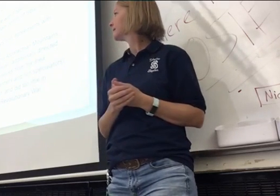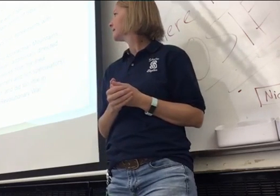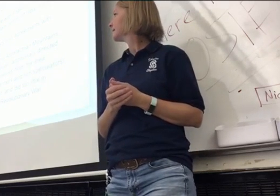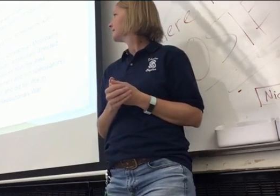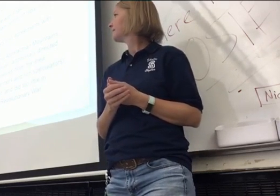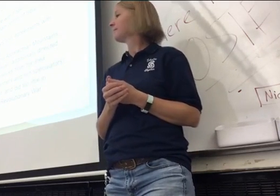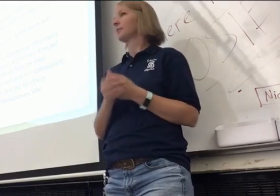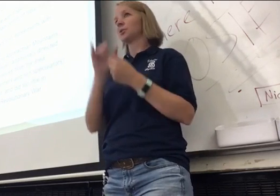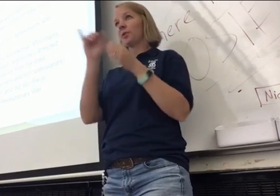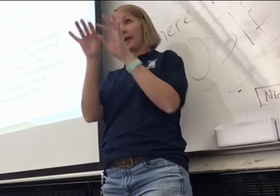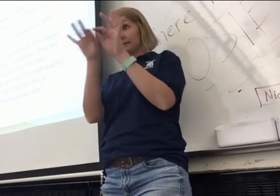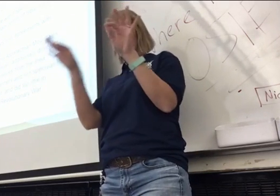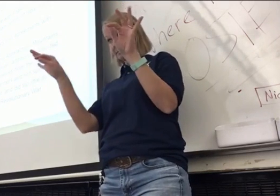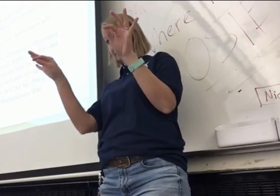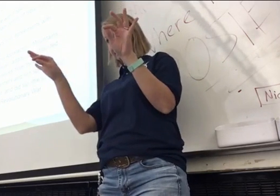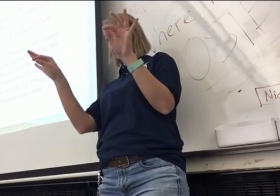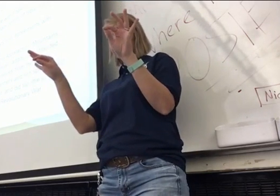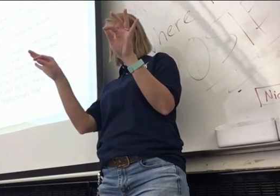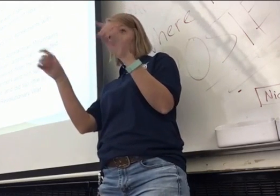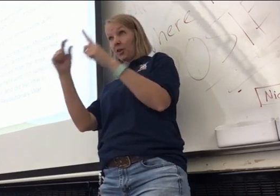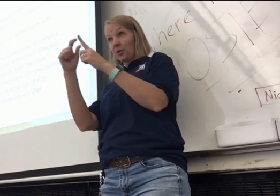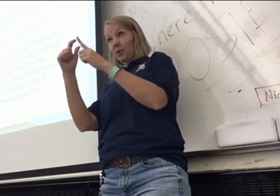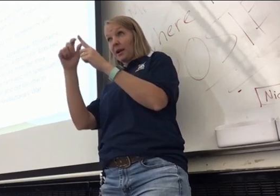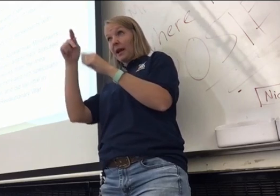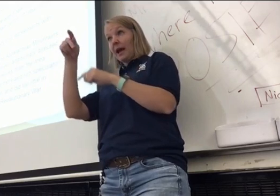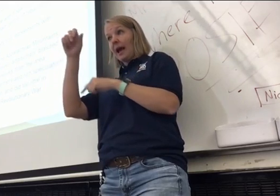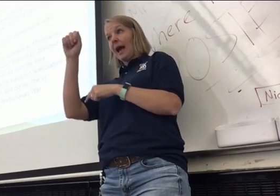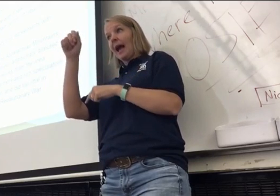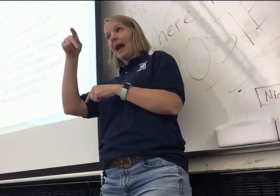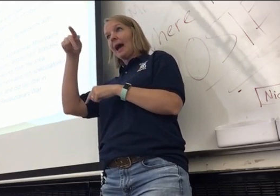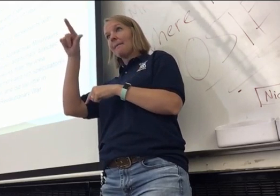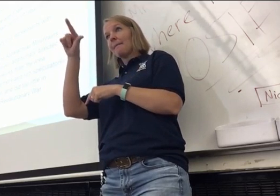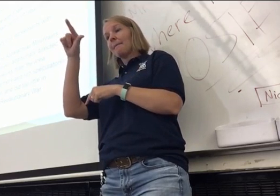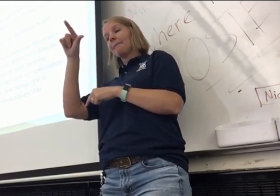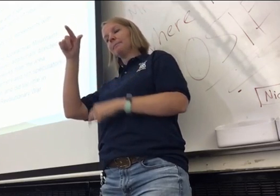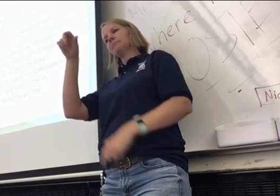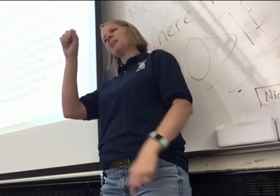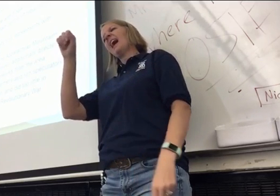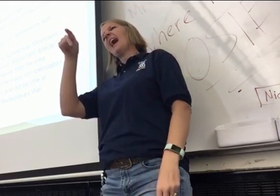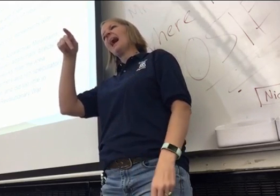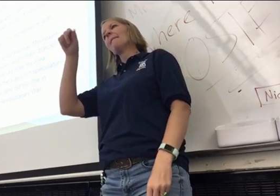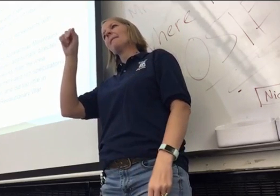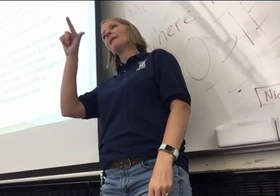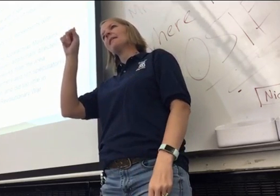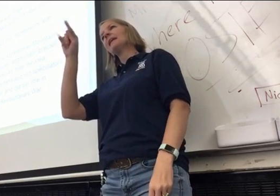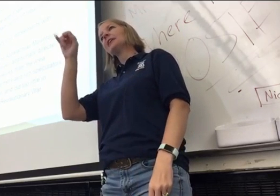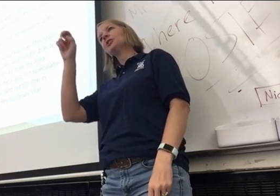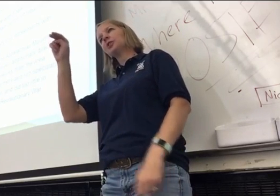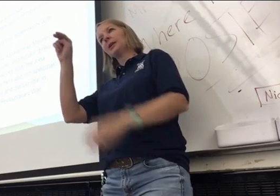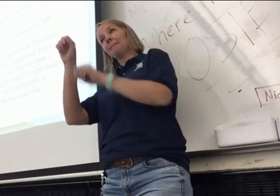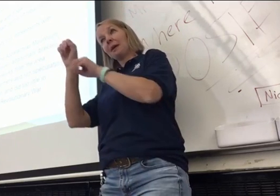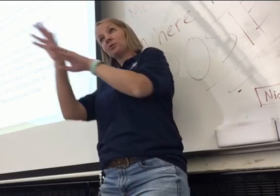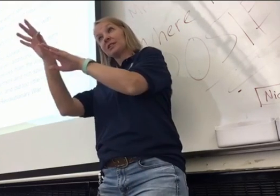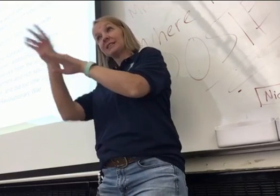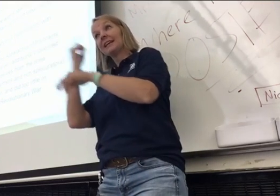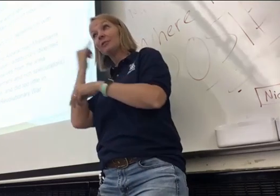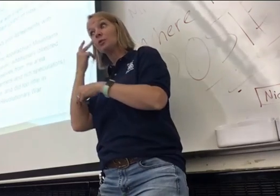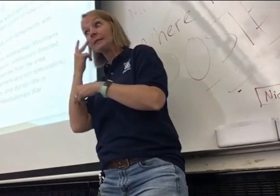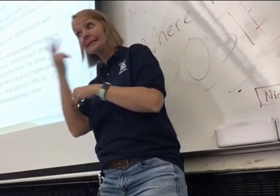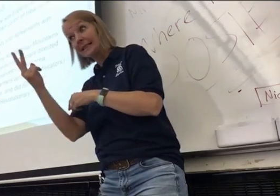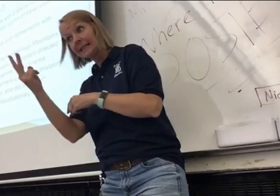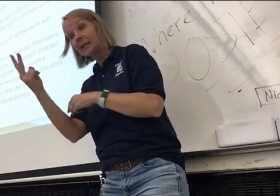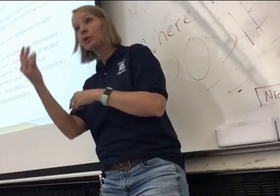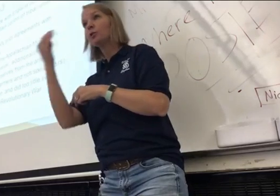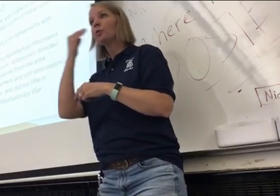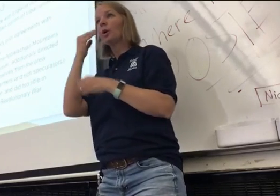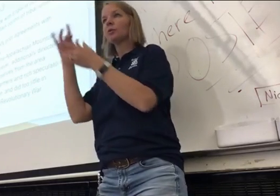And in that bullet, highlight the word Appalachian Mountains. If you ever see the word Appalachian Mountains in a question, you know it's a